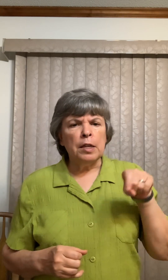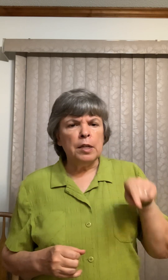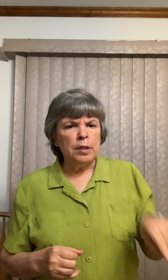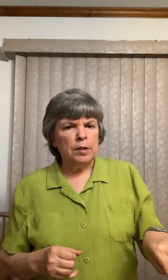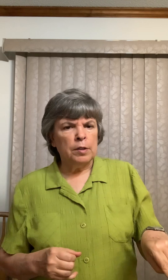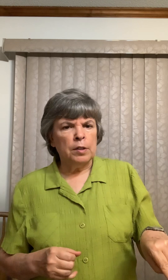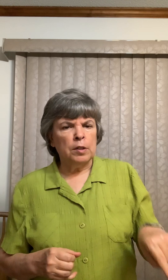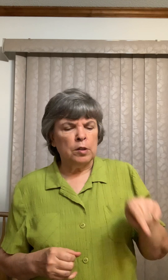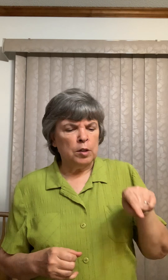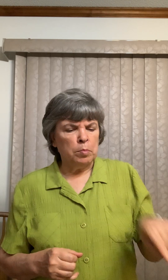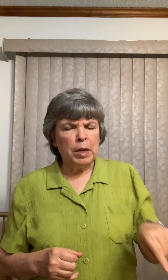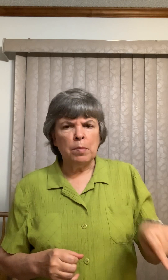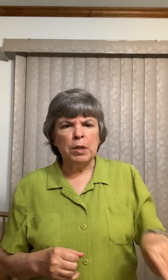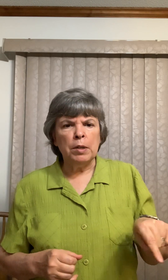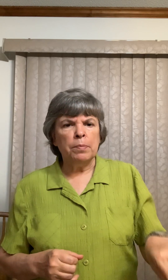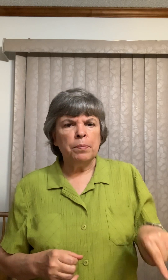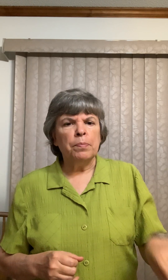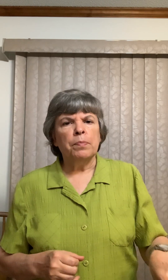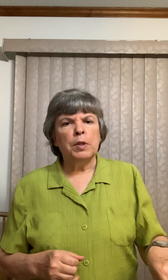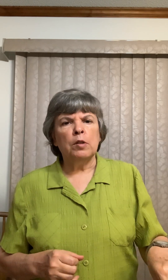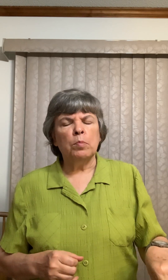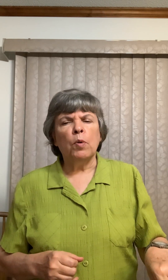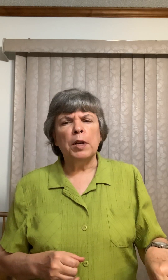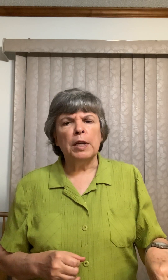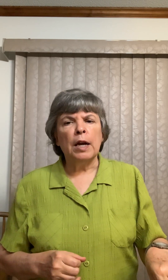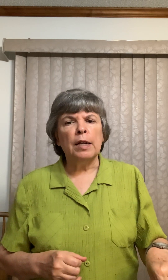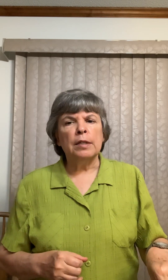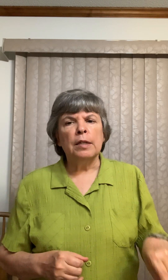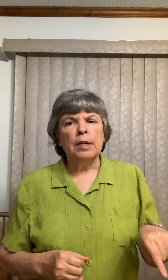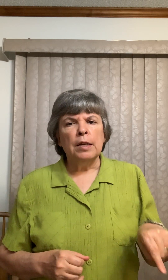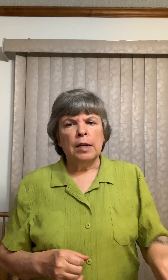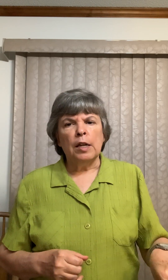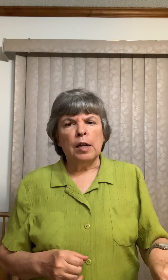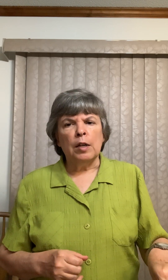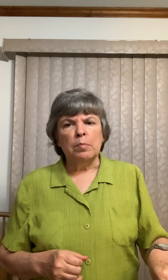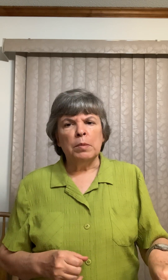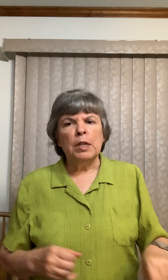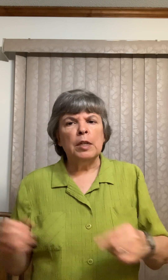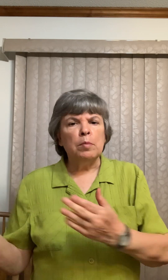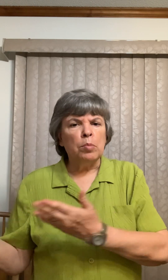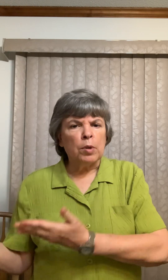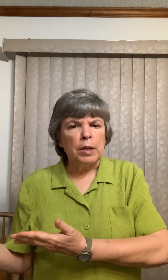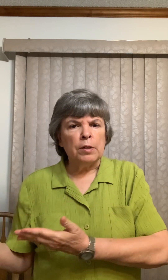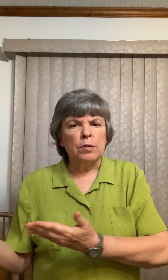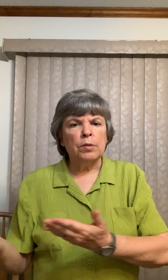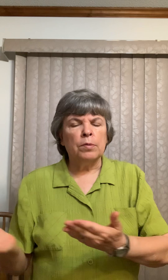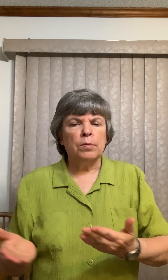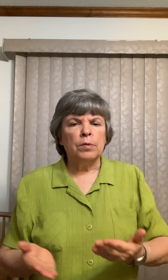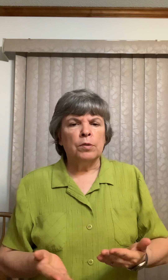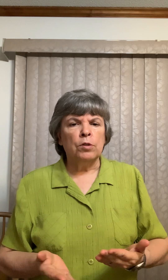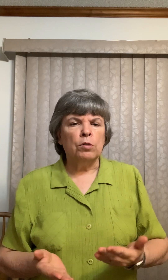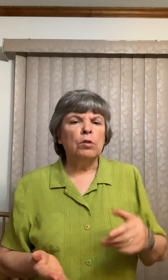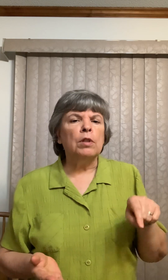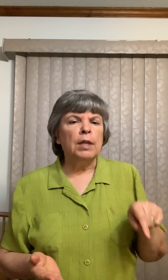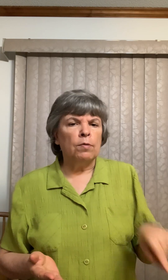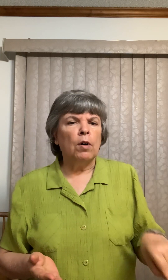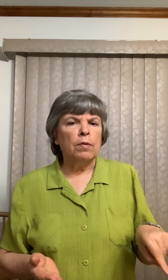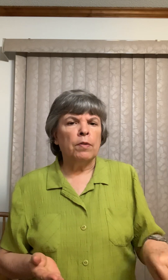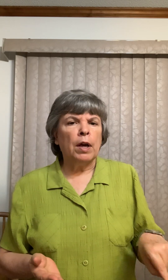He, this is the baby that you're pointing at. He brings. You could leave off that if